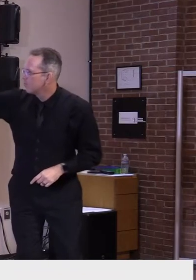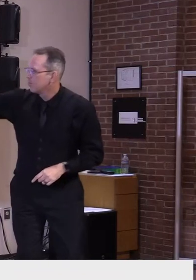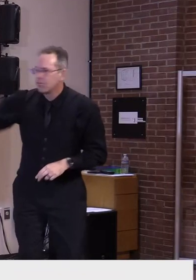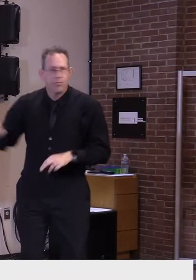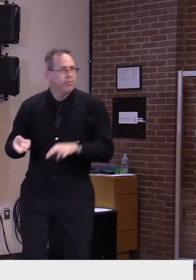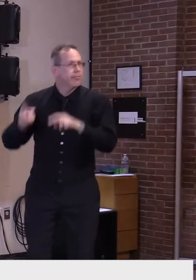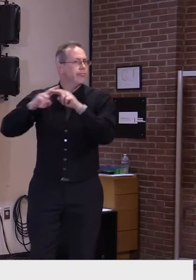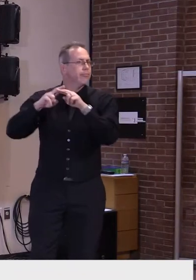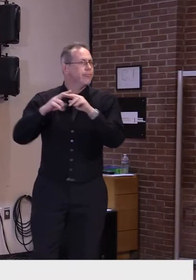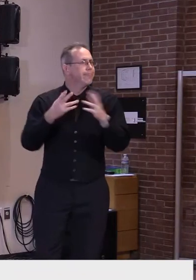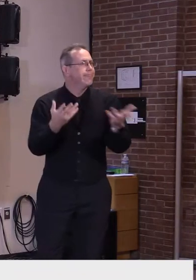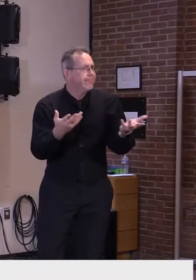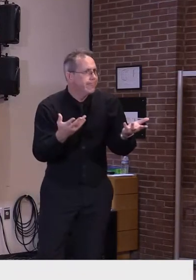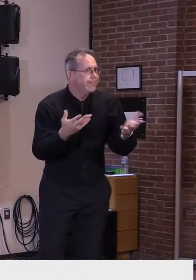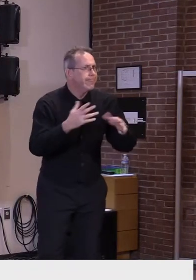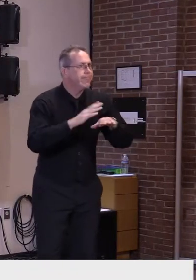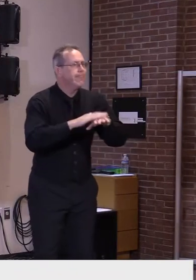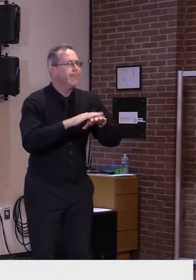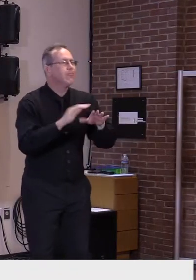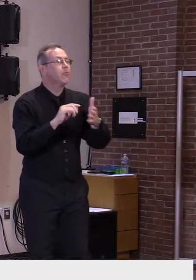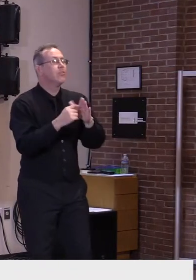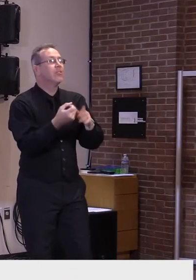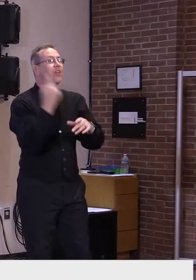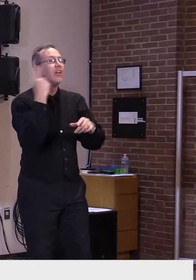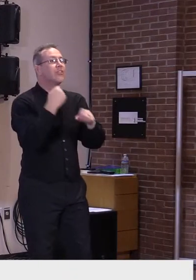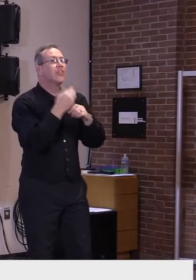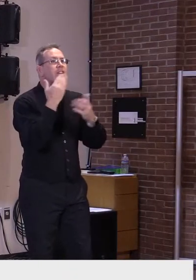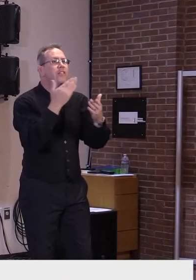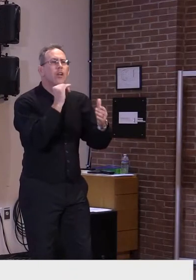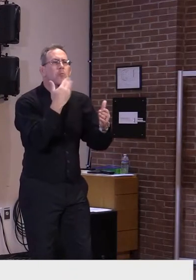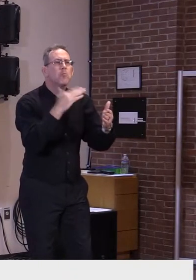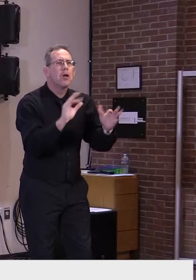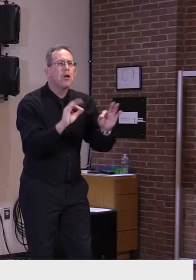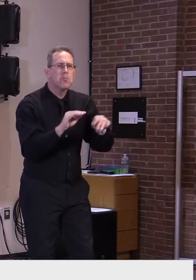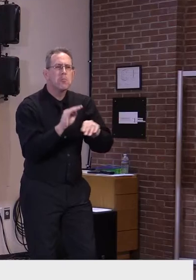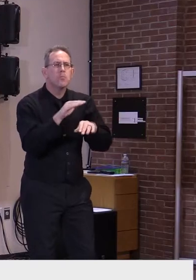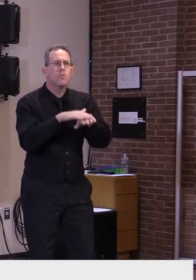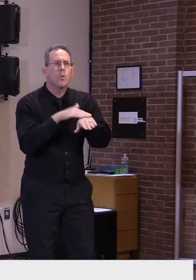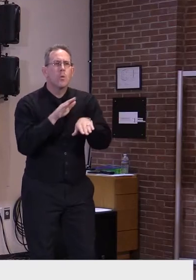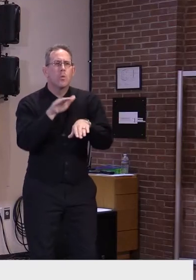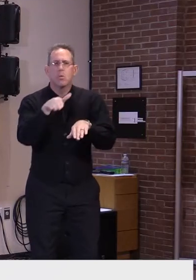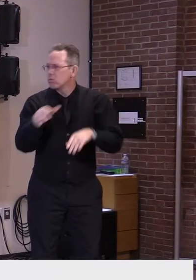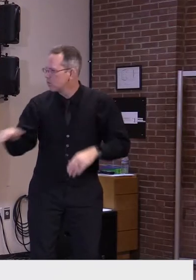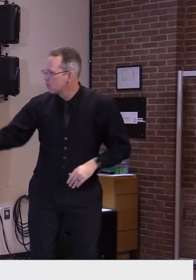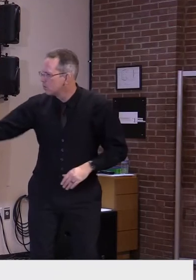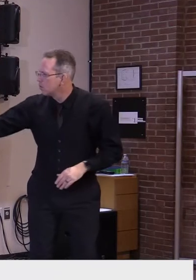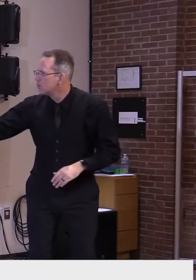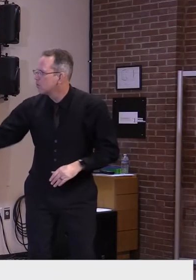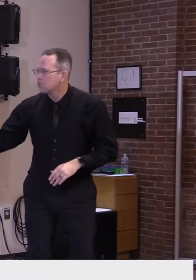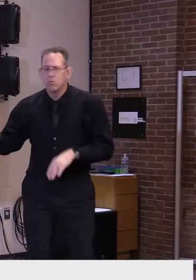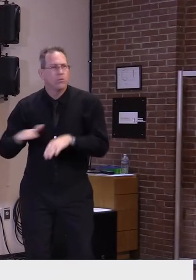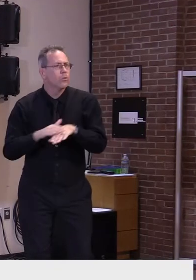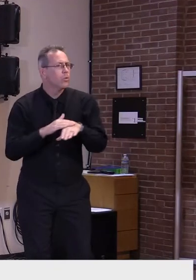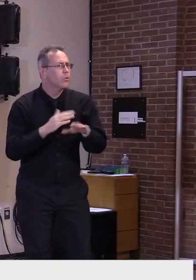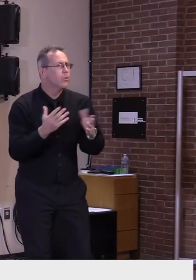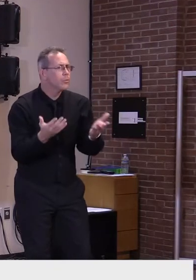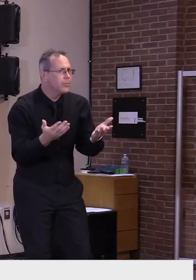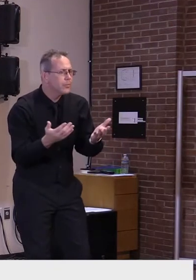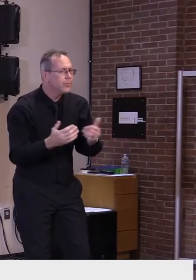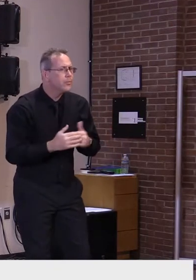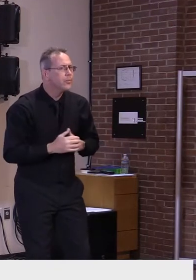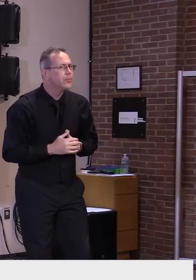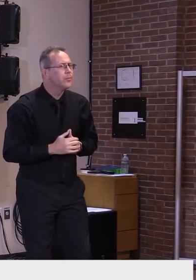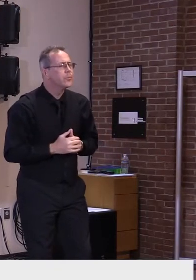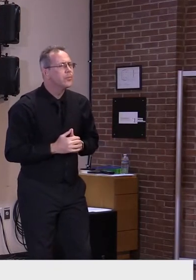Thanksgiving, it actually did not necessarily result in a dramatic increase in cases or hospitalizations. There was a